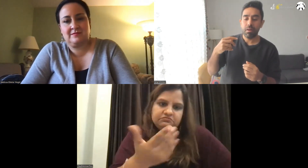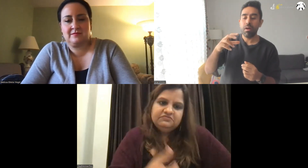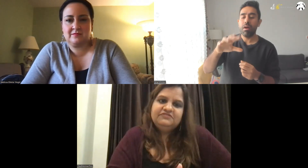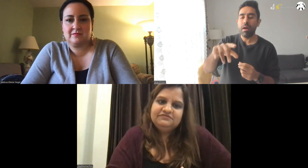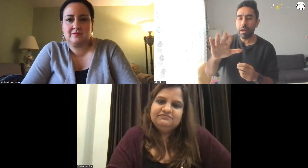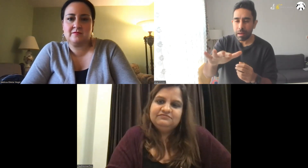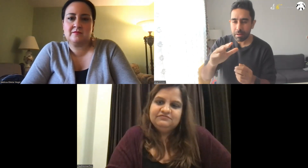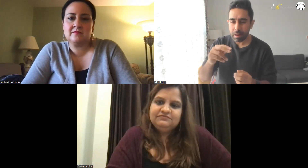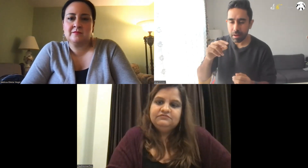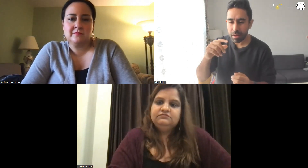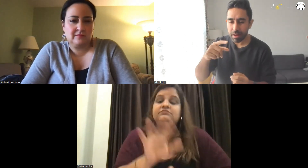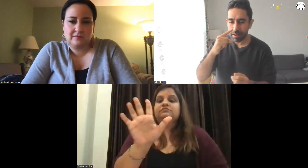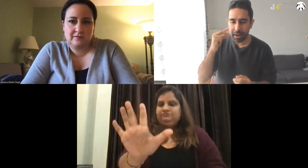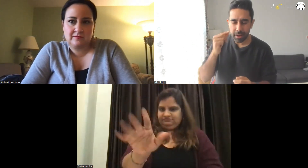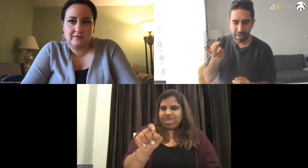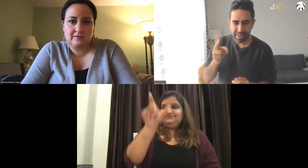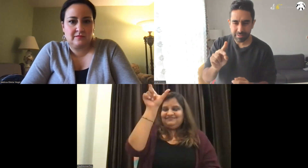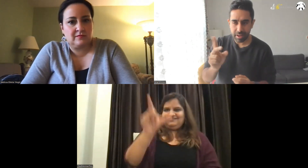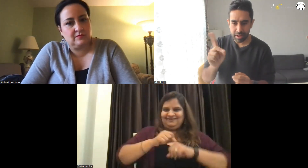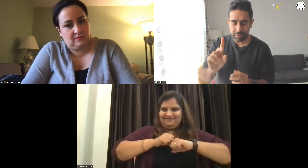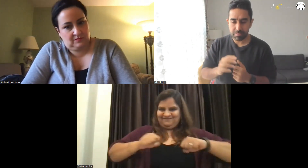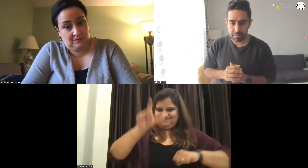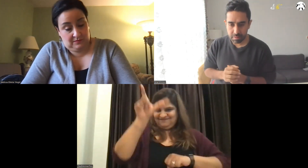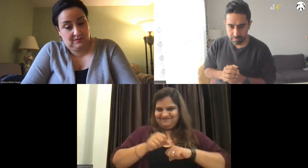And sometimes we feel that